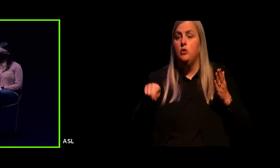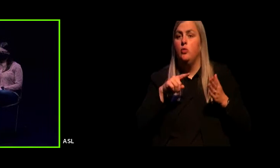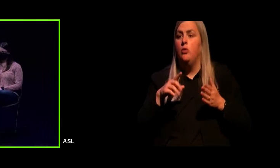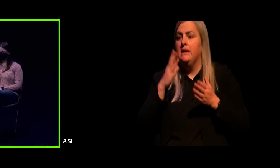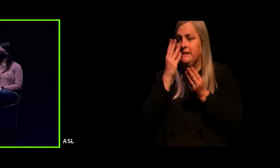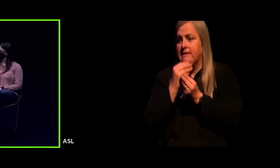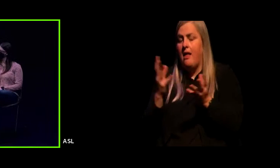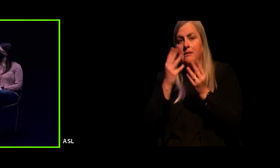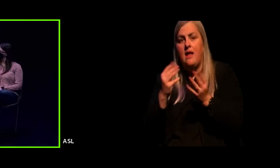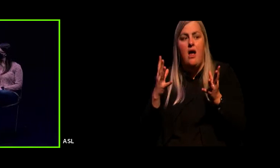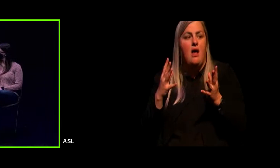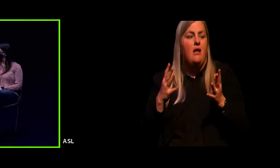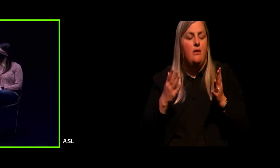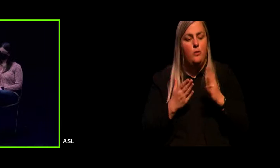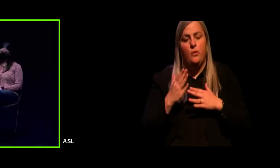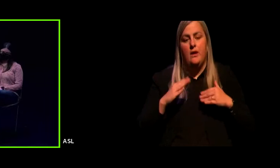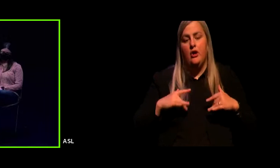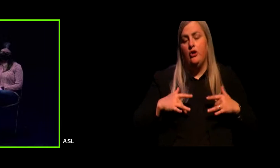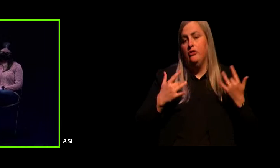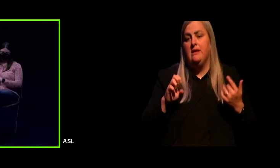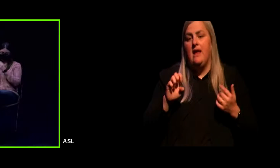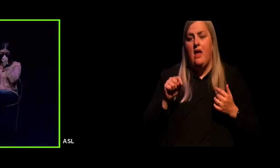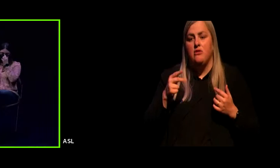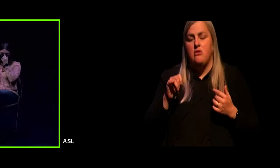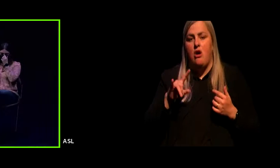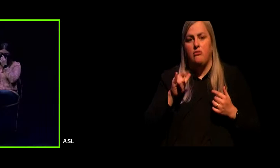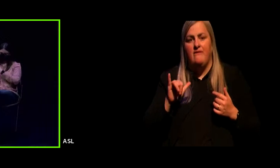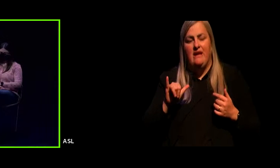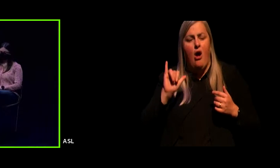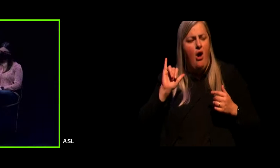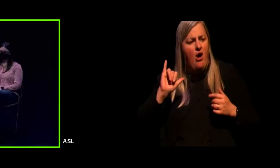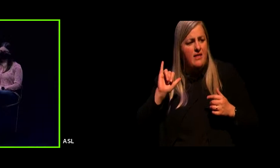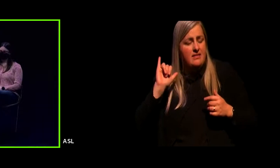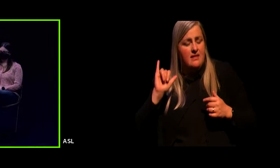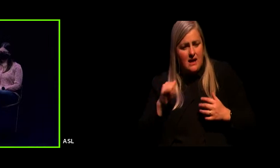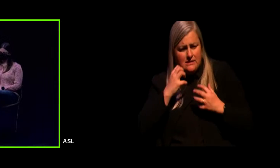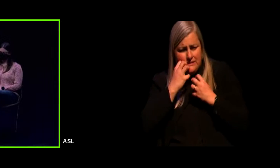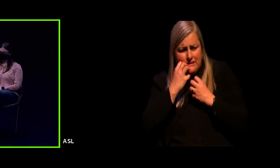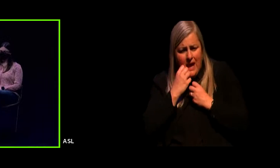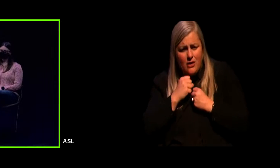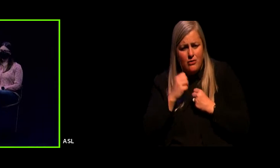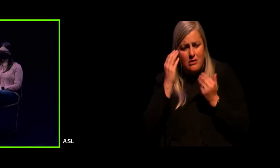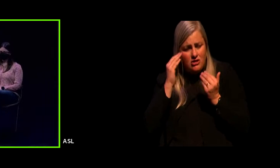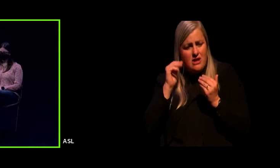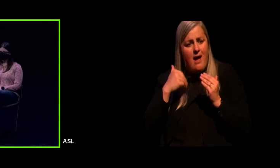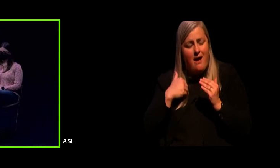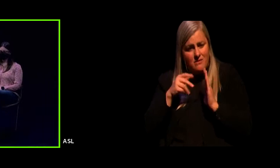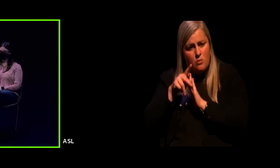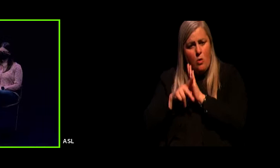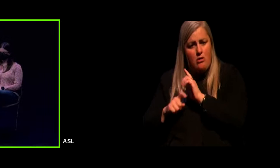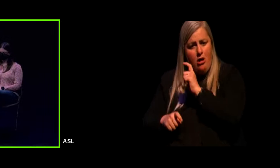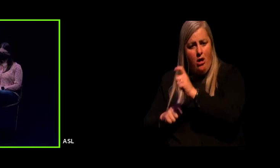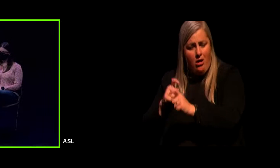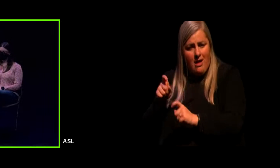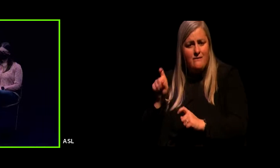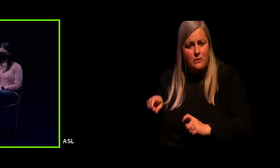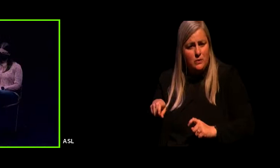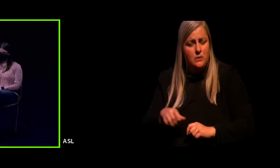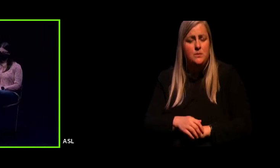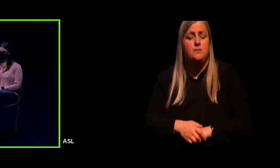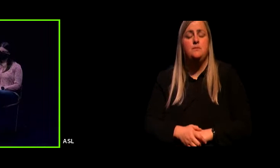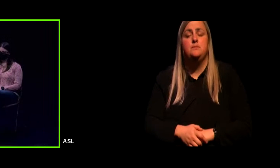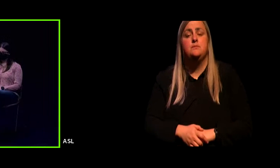that an anthropologist wrote, and not realize that that's sacred knowledge, that that's knowledge that has protocol. So those are all the things that I think about. It's not that